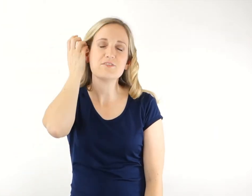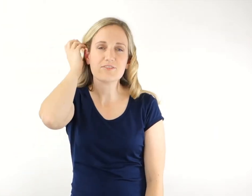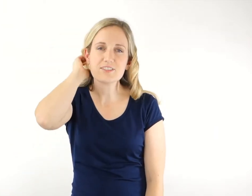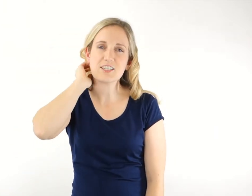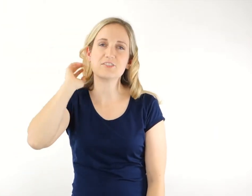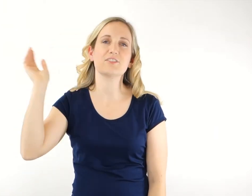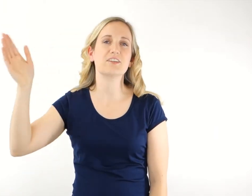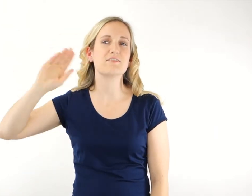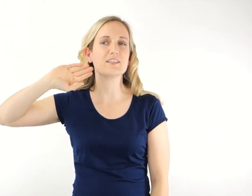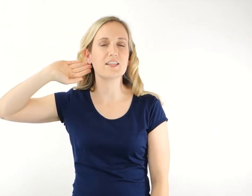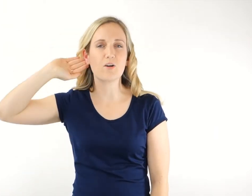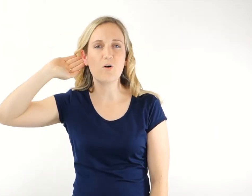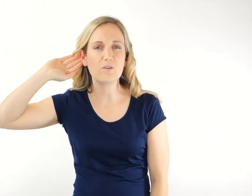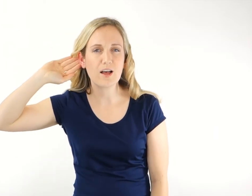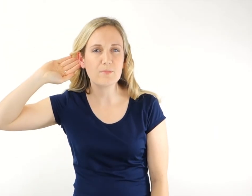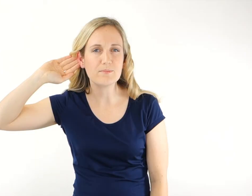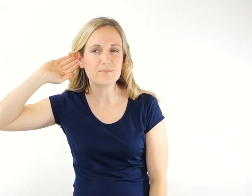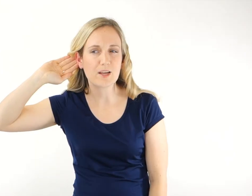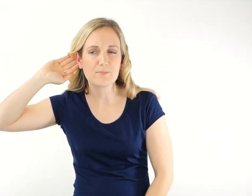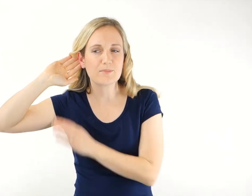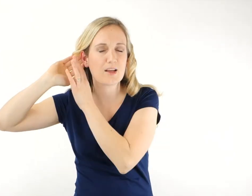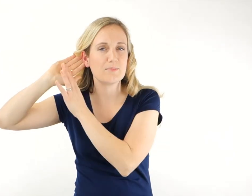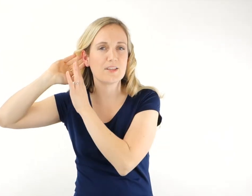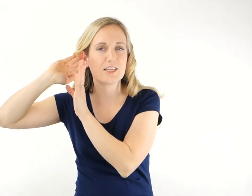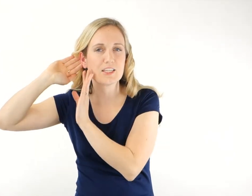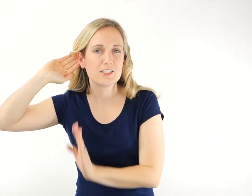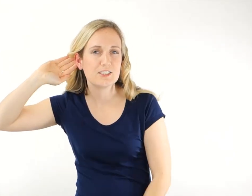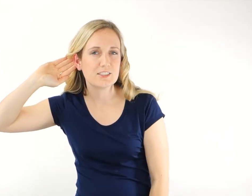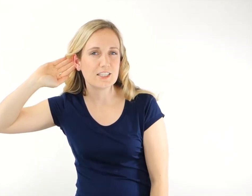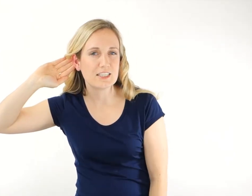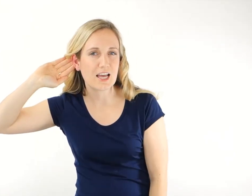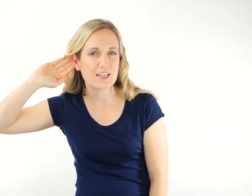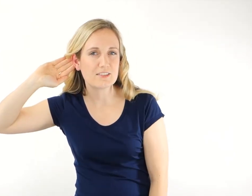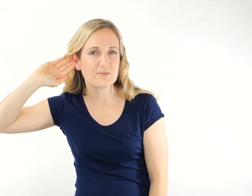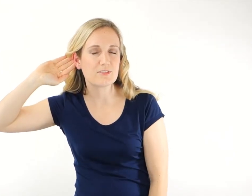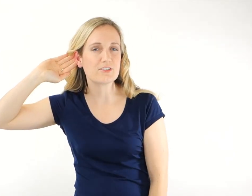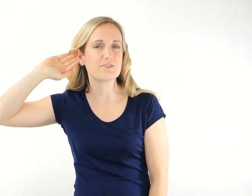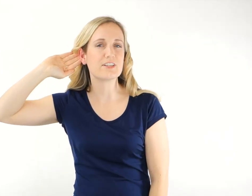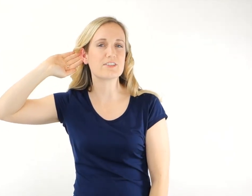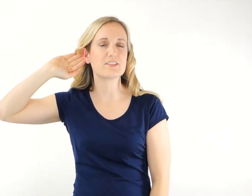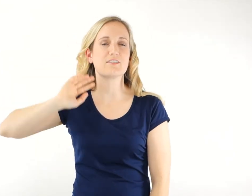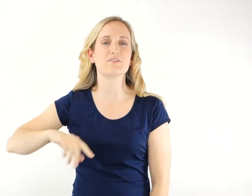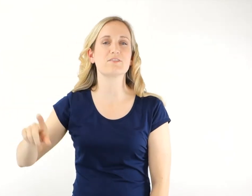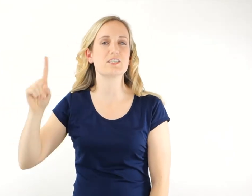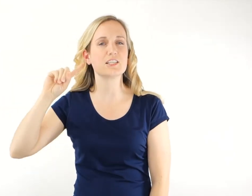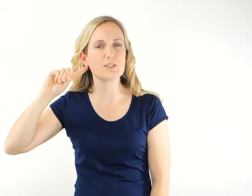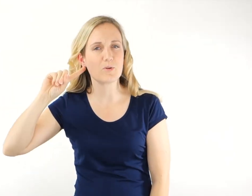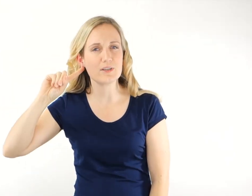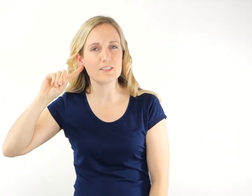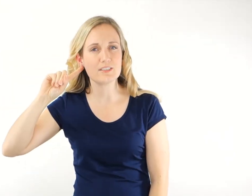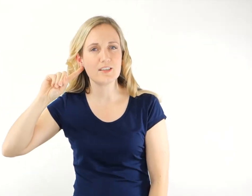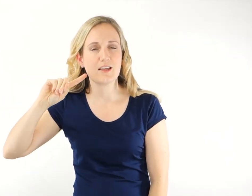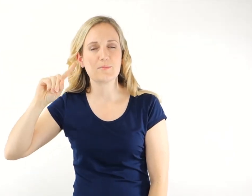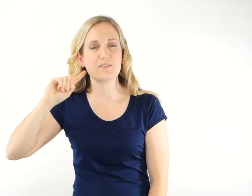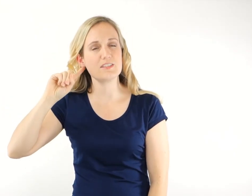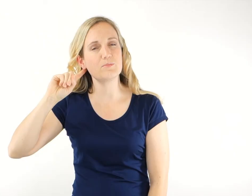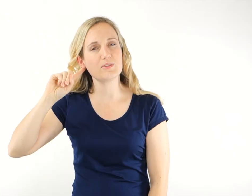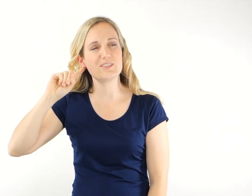different signs for here. I've seen like a whole cup like that with all your fingers, and I've also seen it just point. But I've seen it pointing